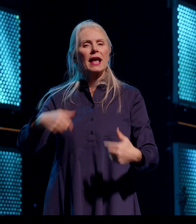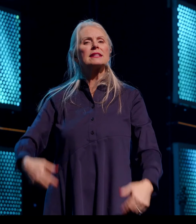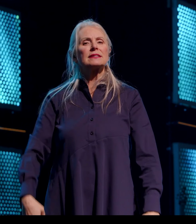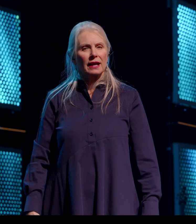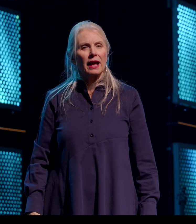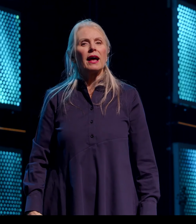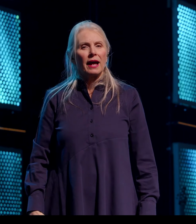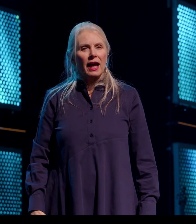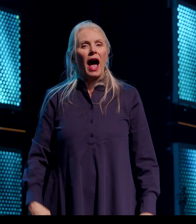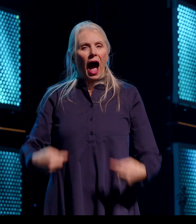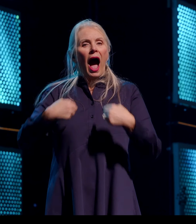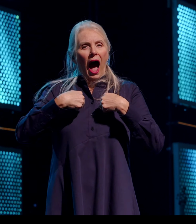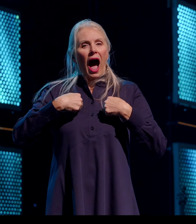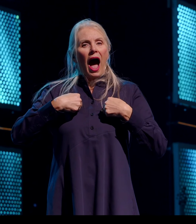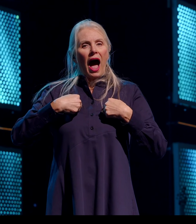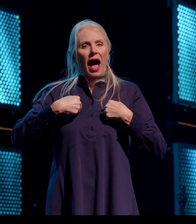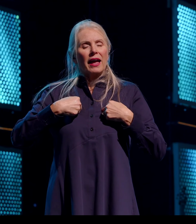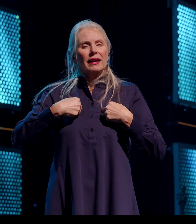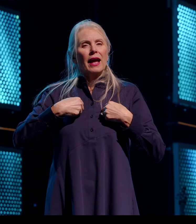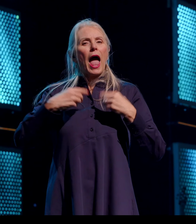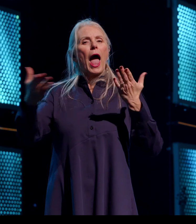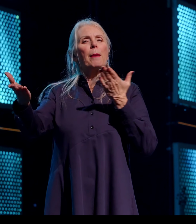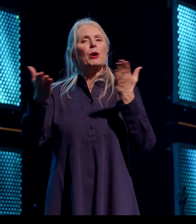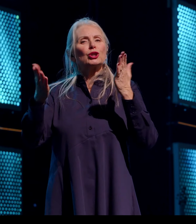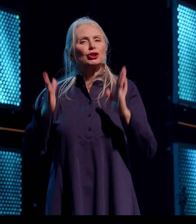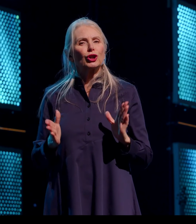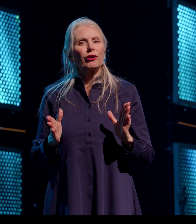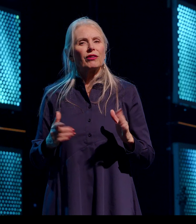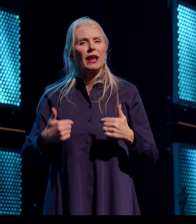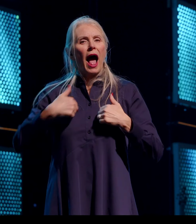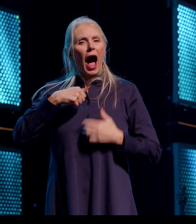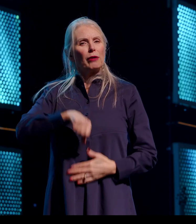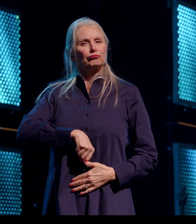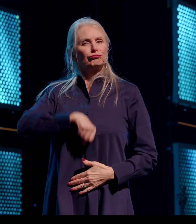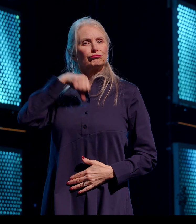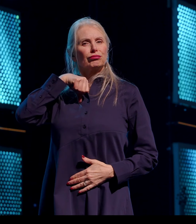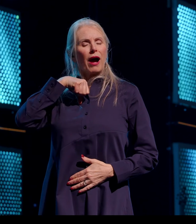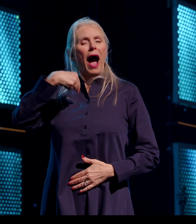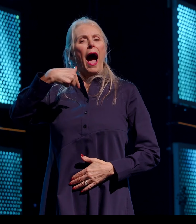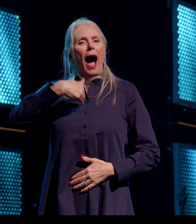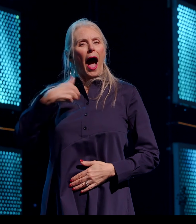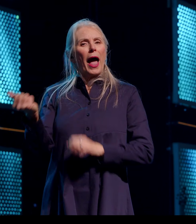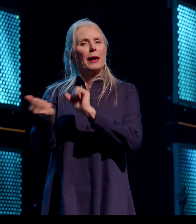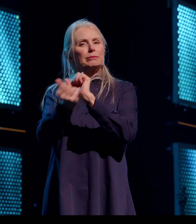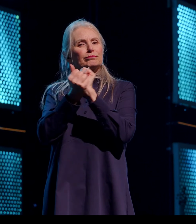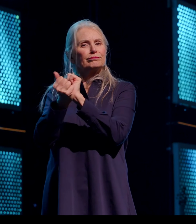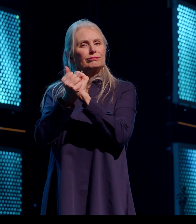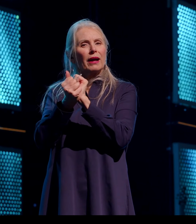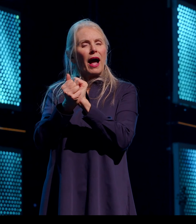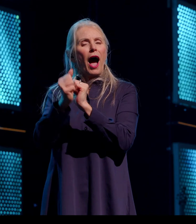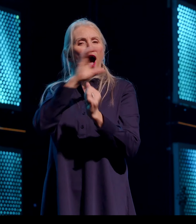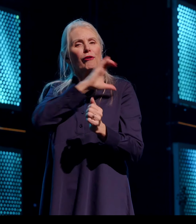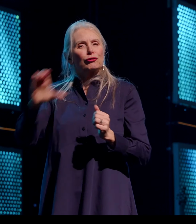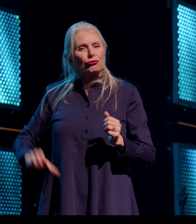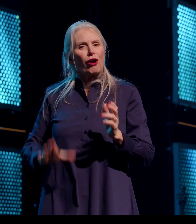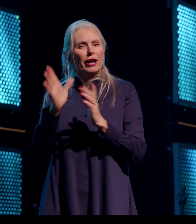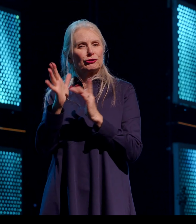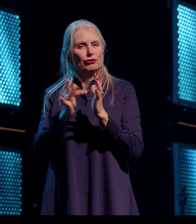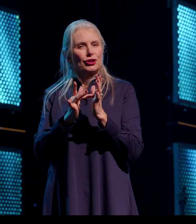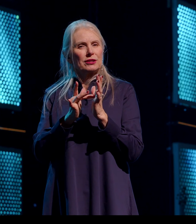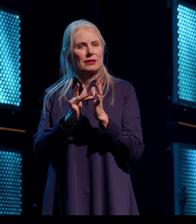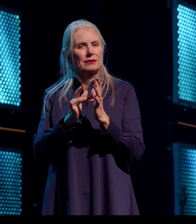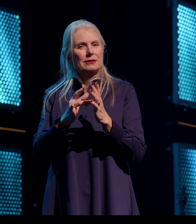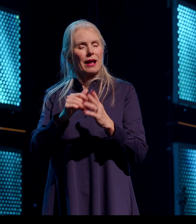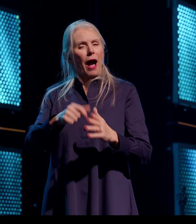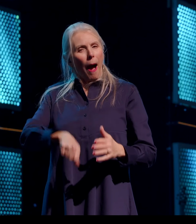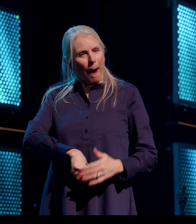privilege. I am a servant of Christ Jesus. I am a slave of Christ Jesus. When you start to look at all the